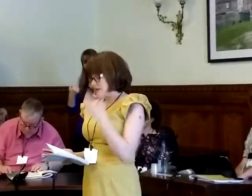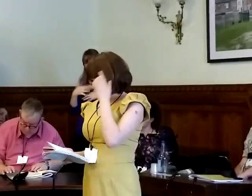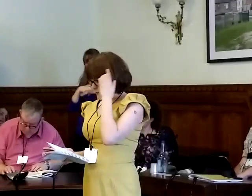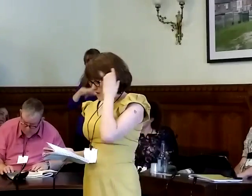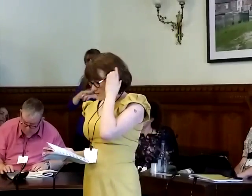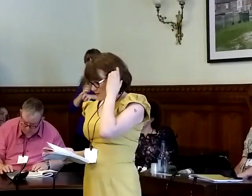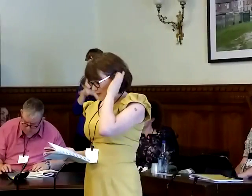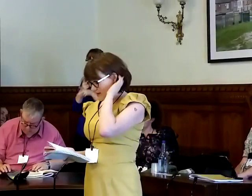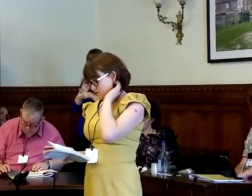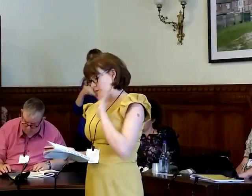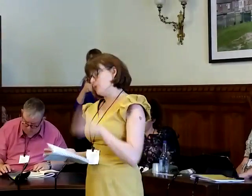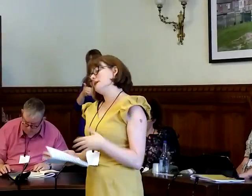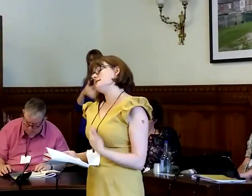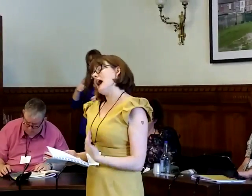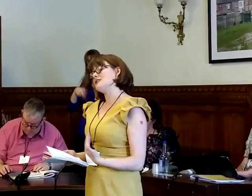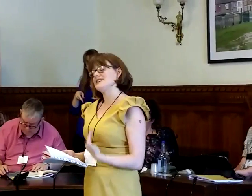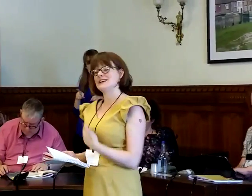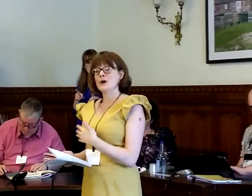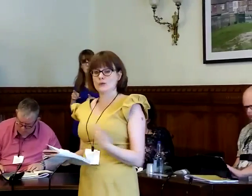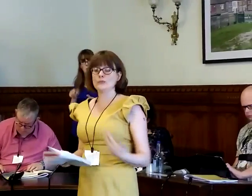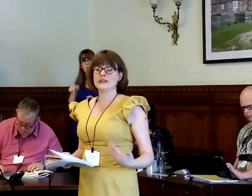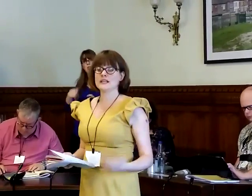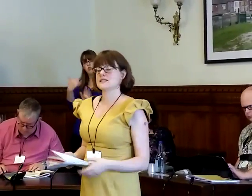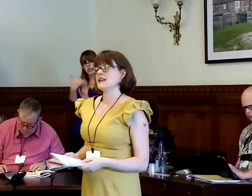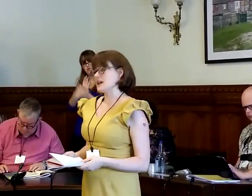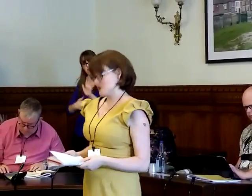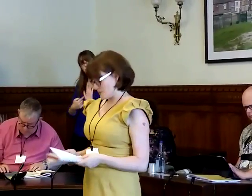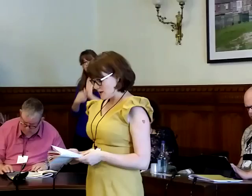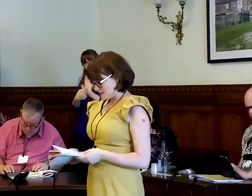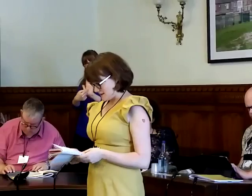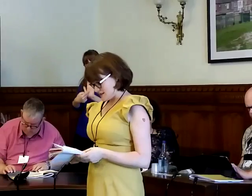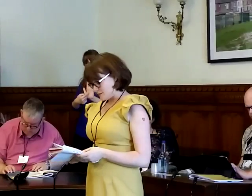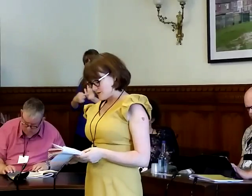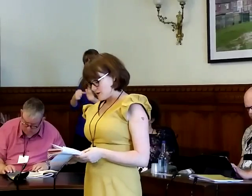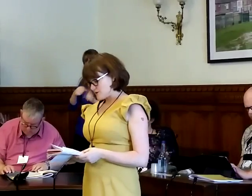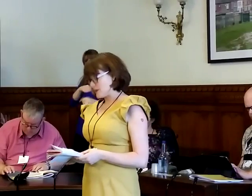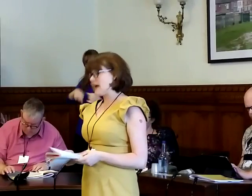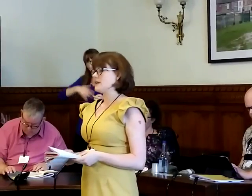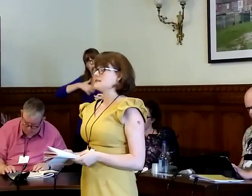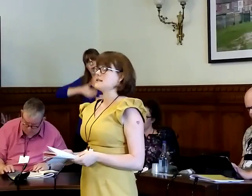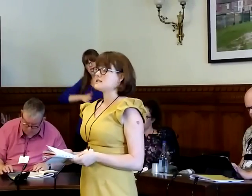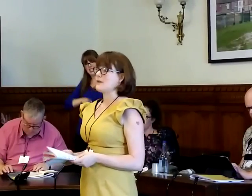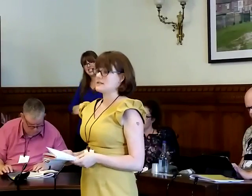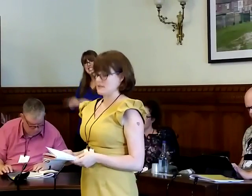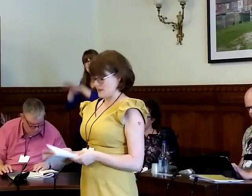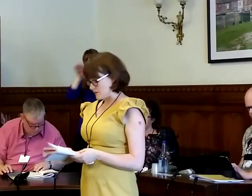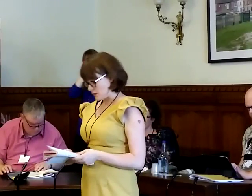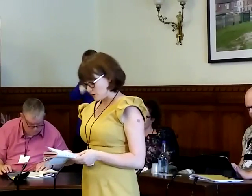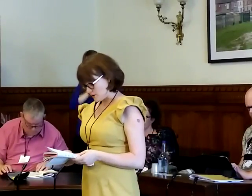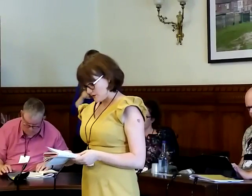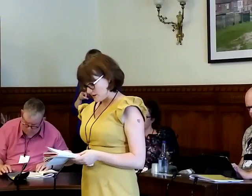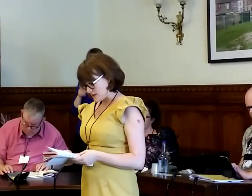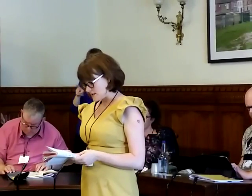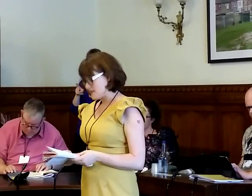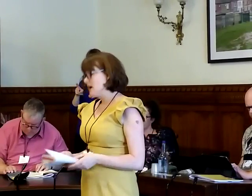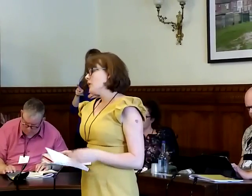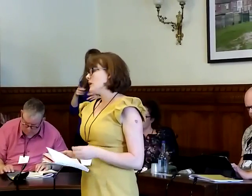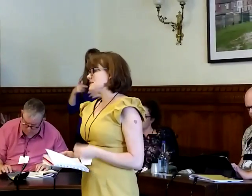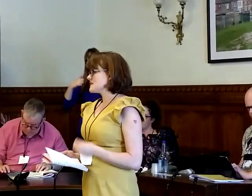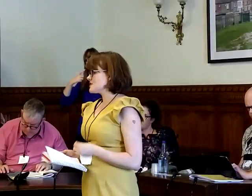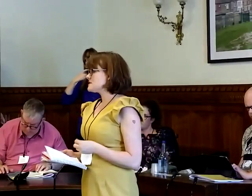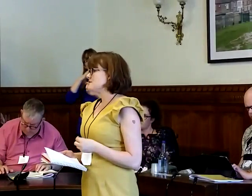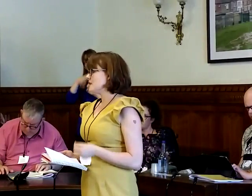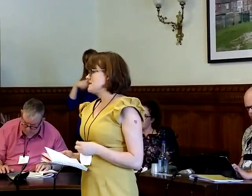the conclusion that we seem to have come to with this report is that actually what we need is a national system of social care that is independent of local